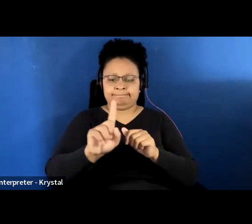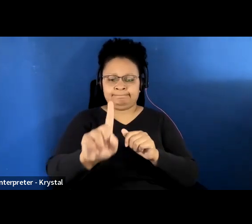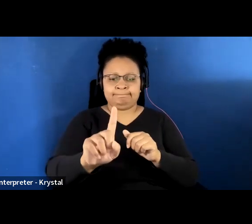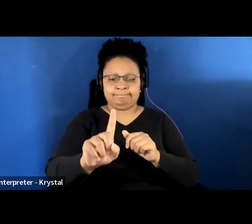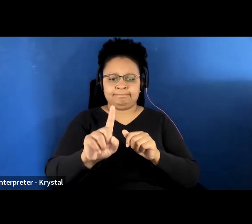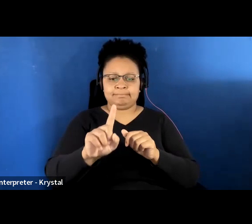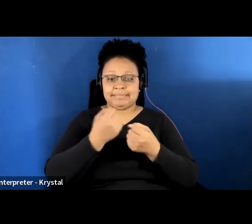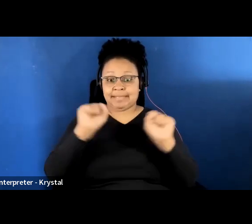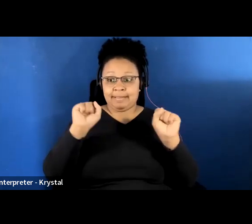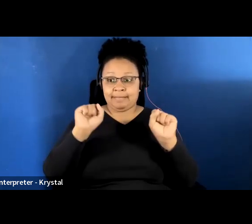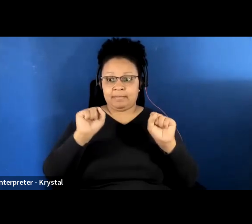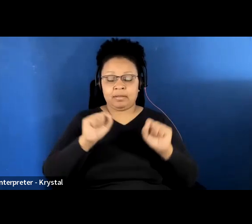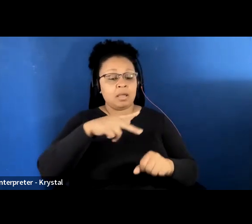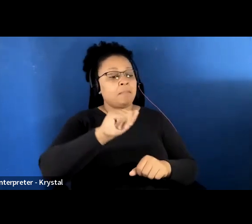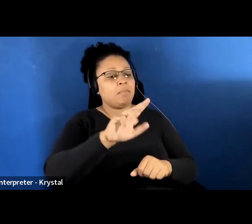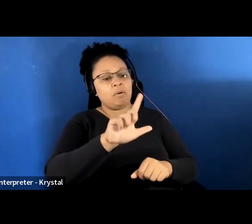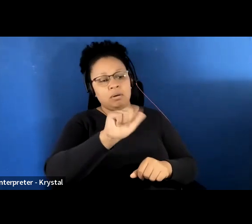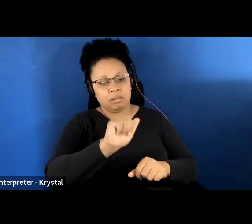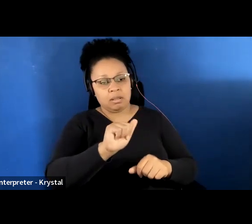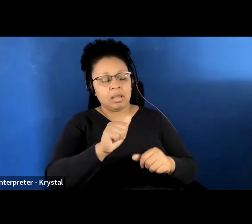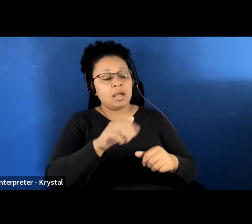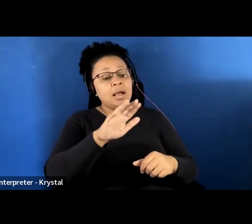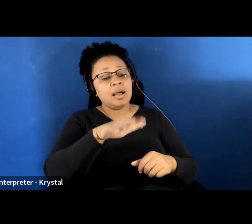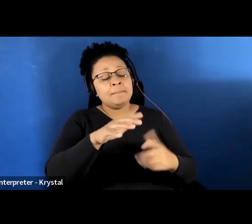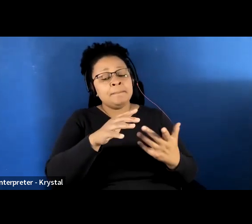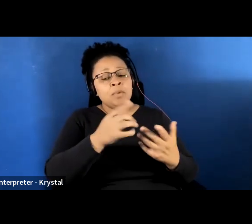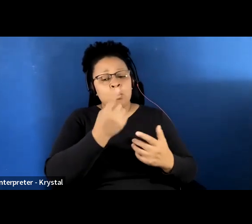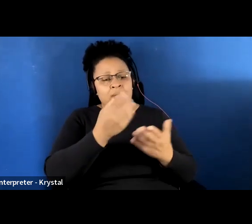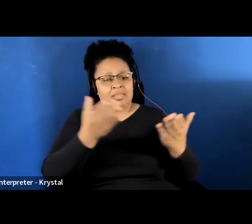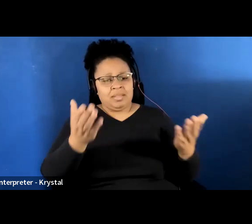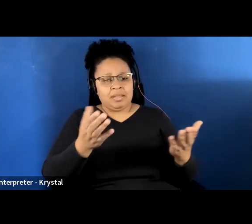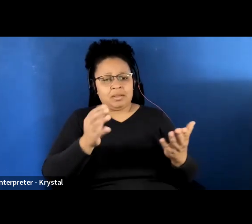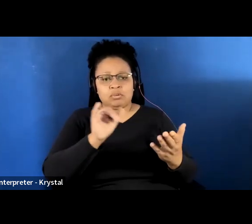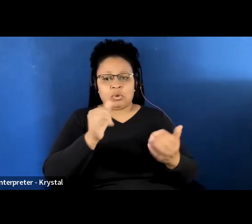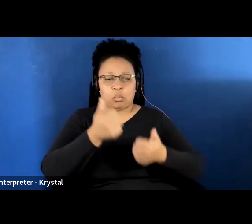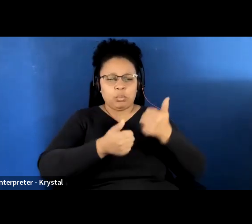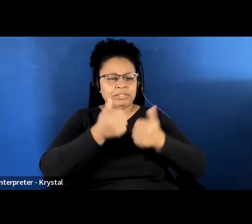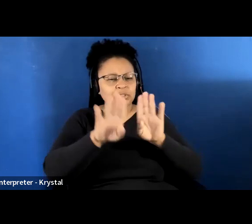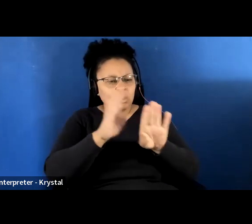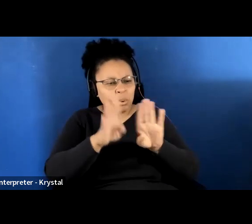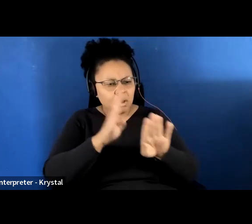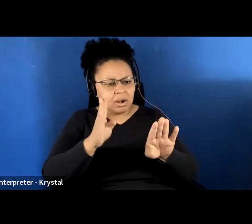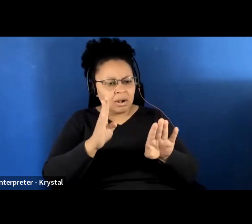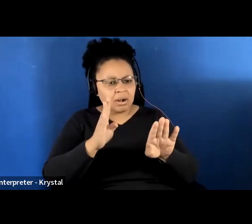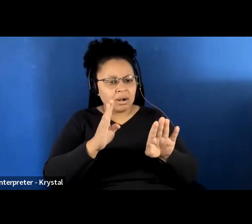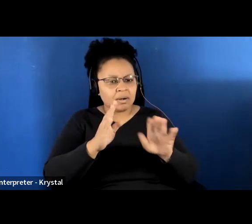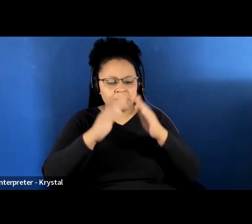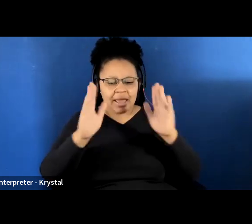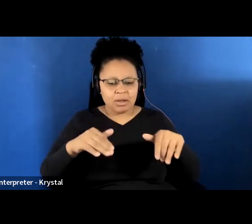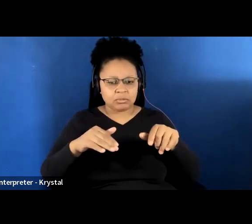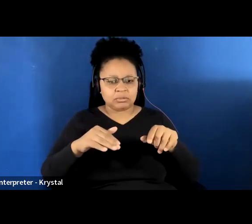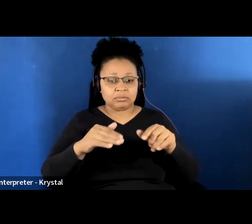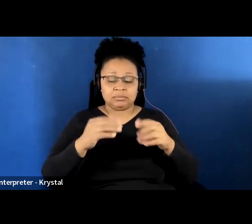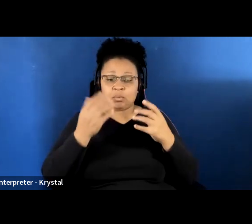And Input on that? one thing is also, what door are people using? Because a lot